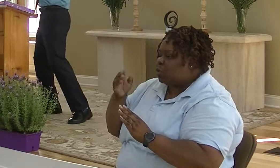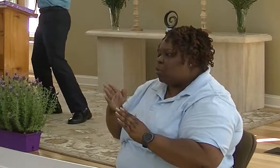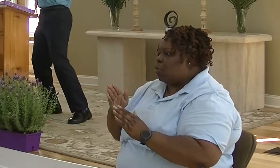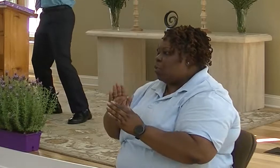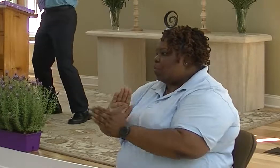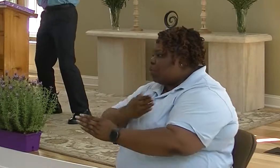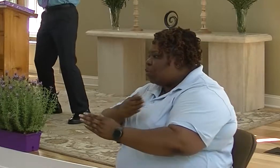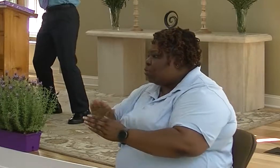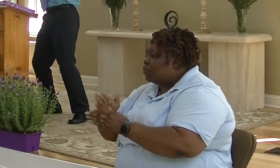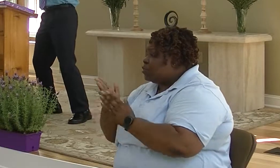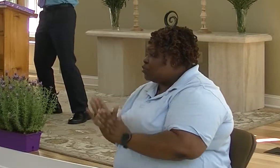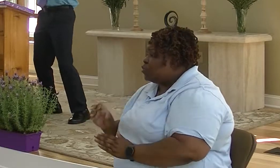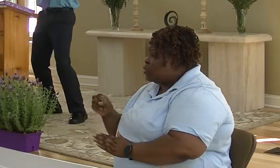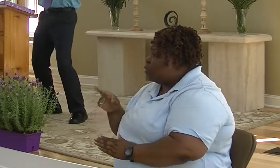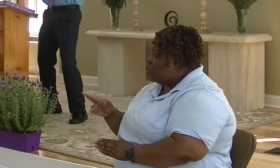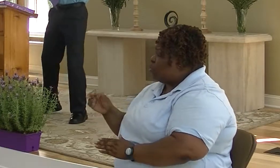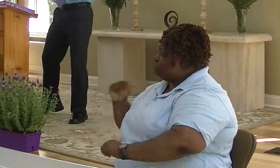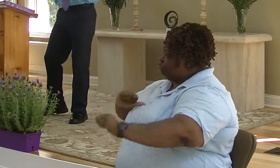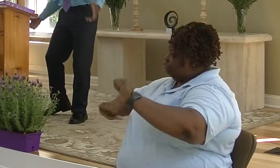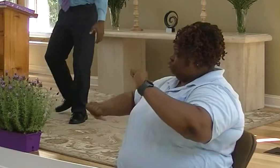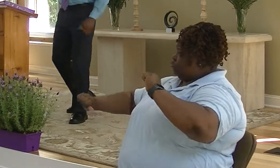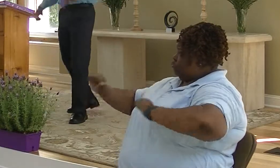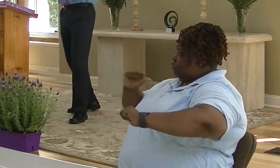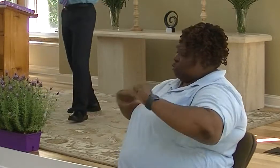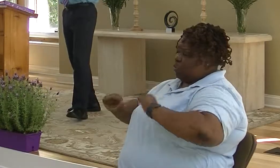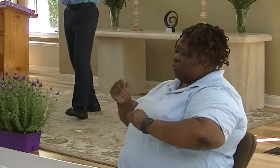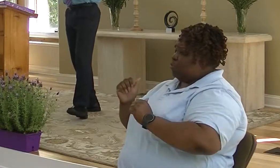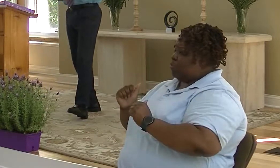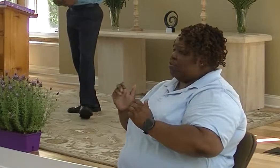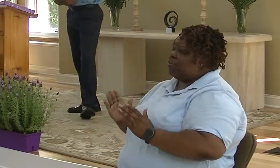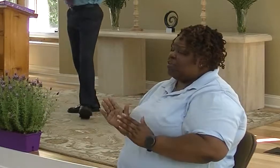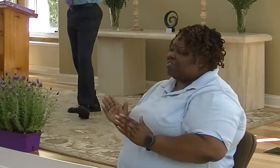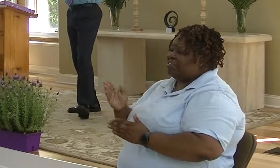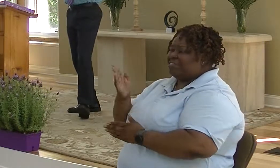dream to be on Broadway, a dream to something. We